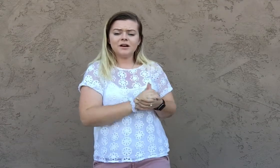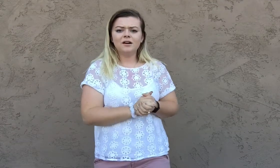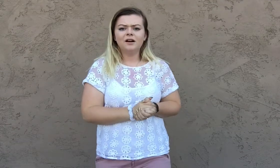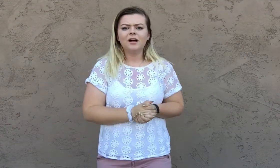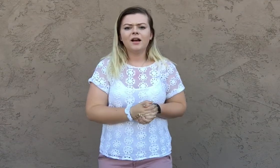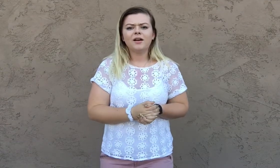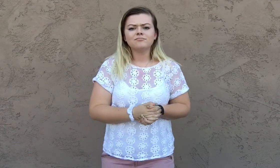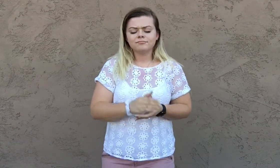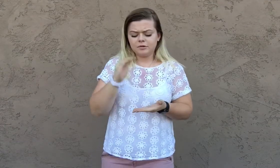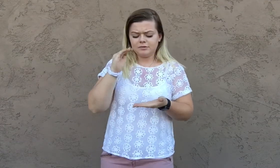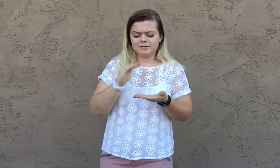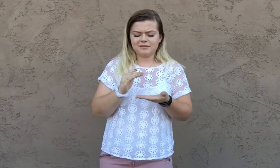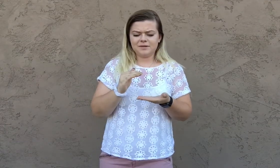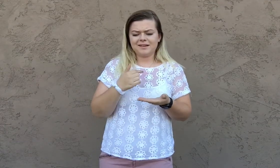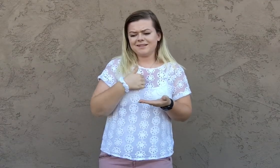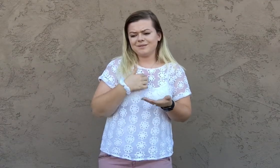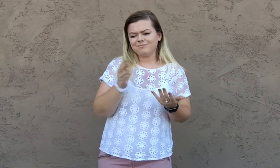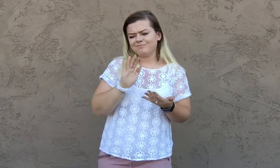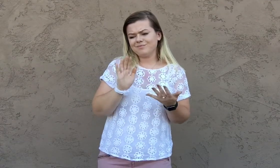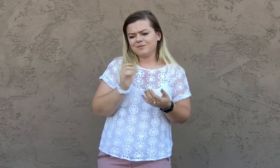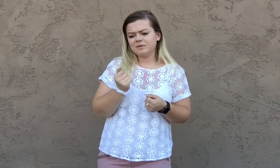forth to each other. I was small,